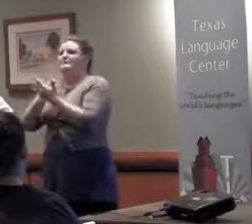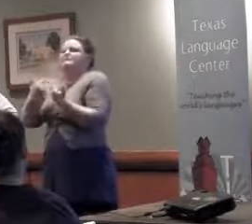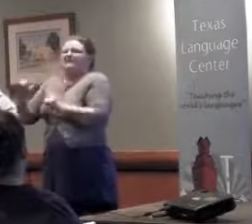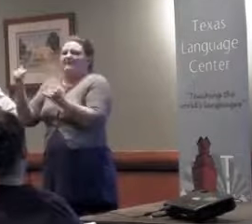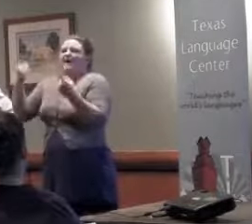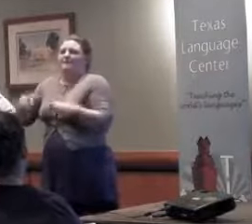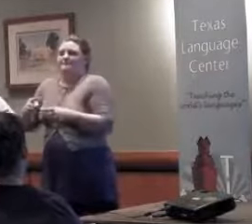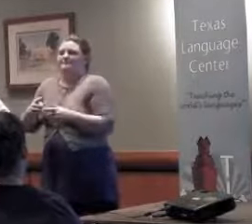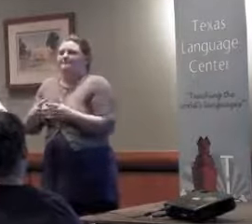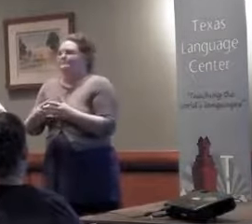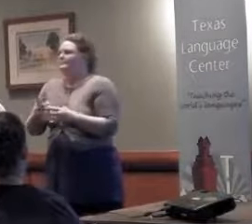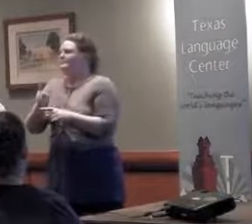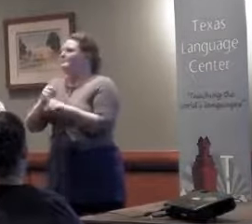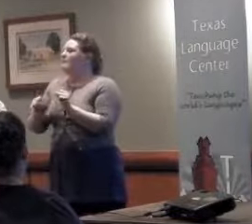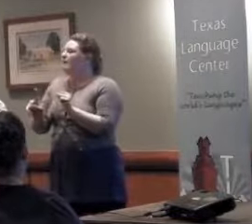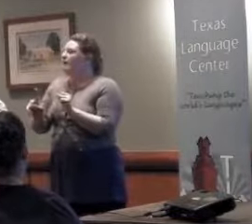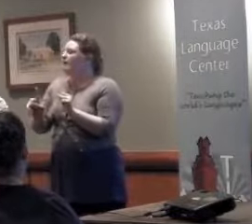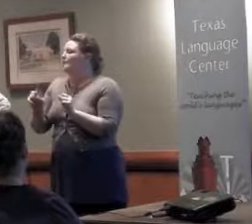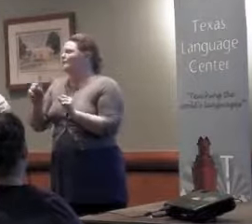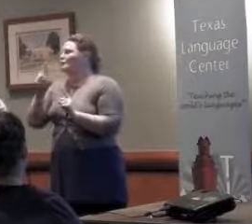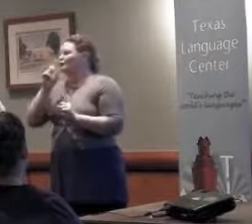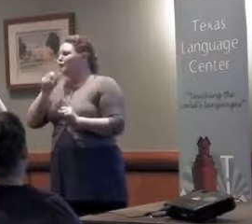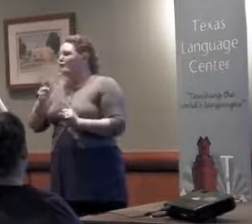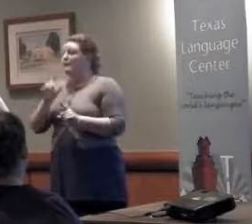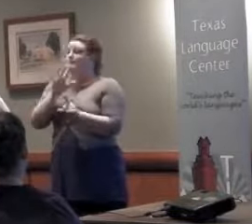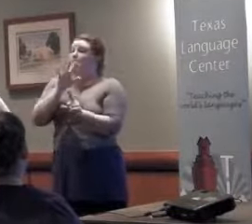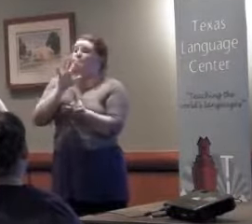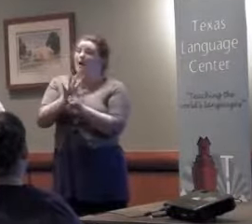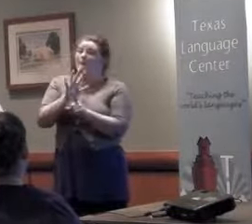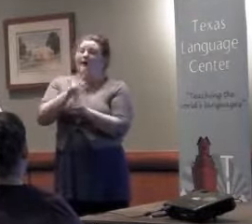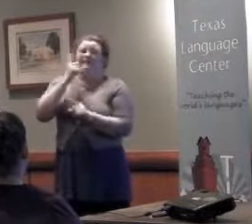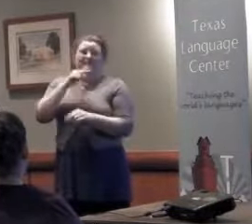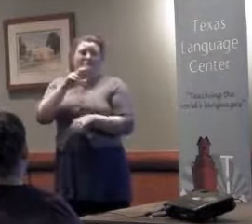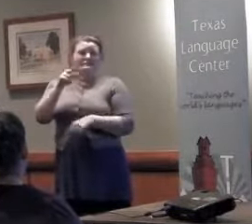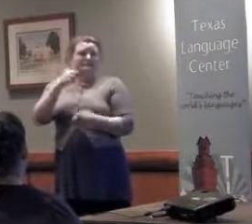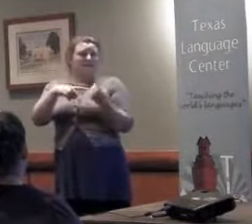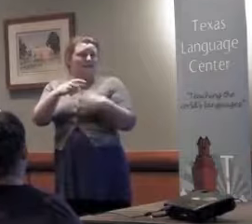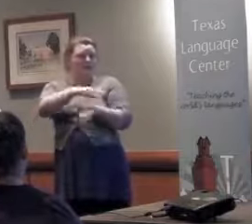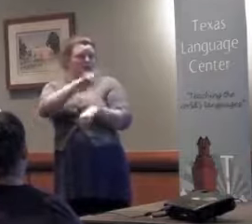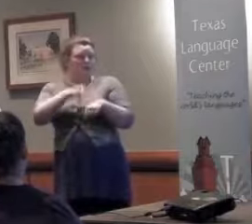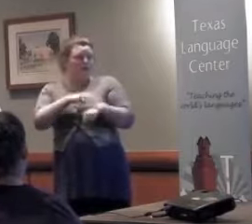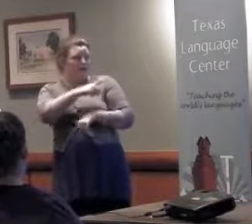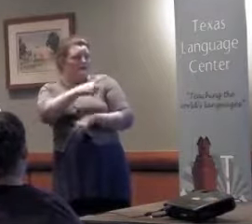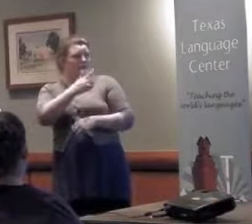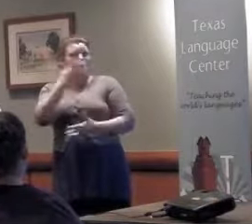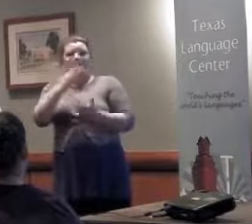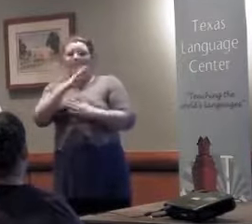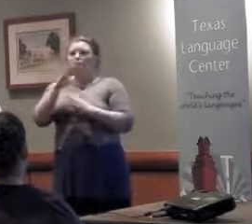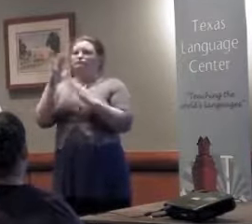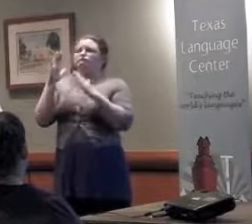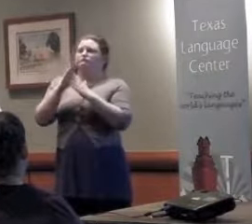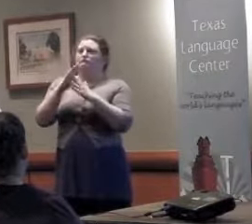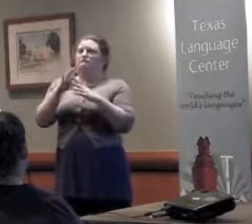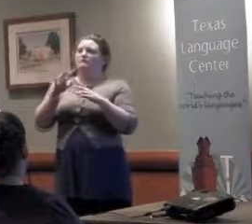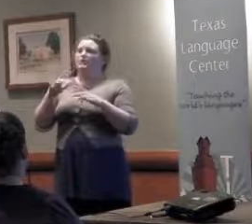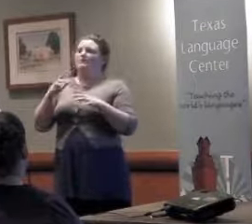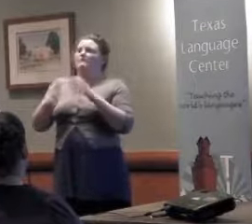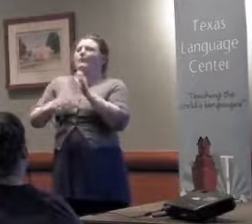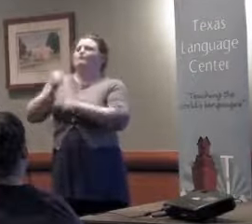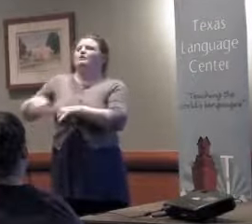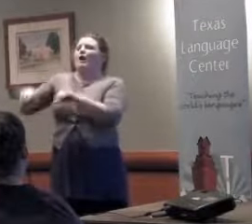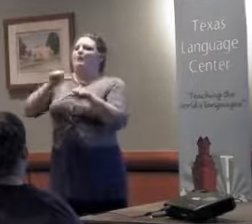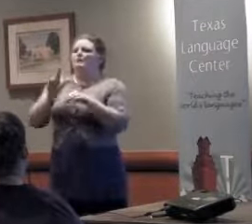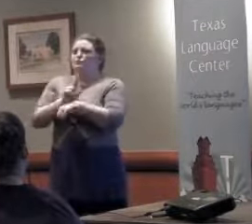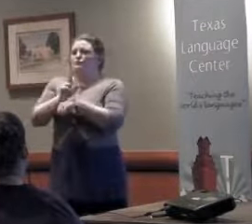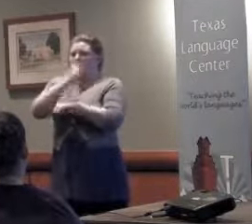happens. But a pretty popular one, I think that Sounding Naturally would be probably the most commonly used curriculum